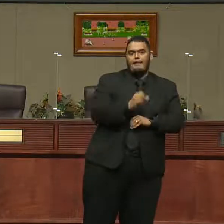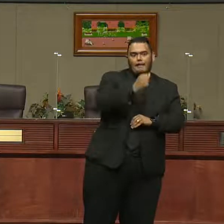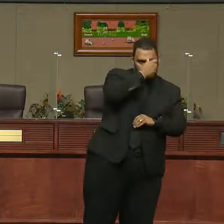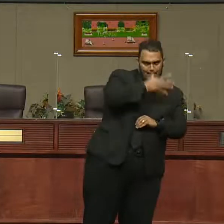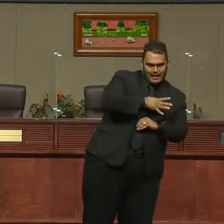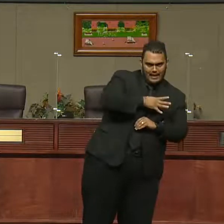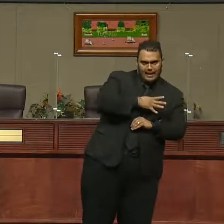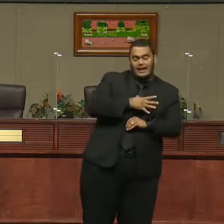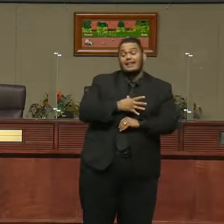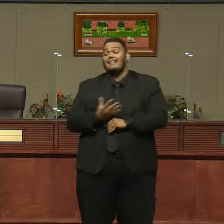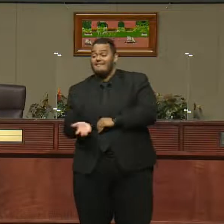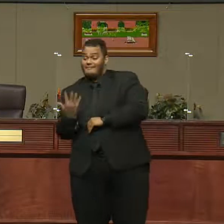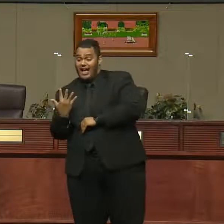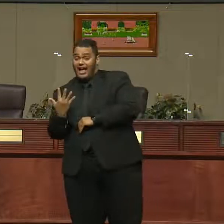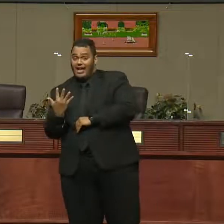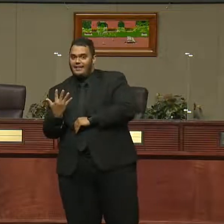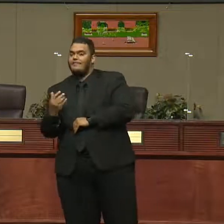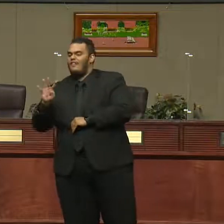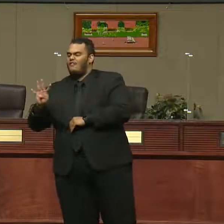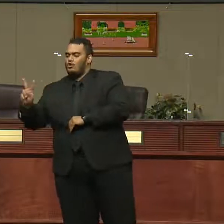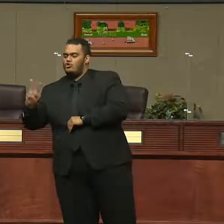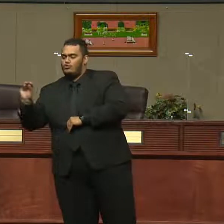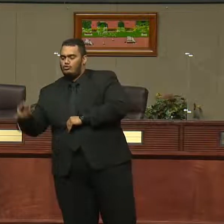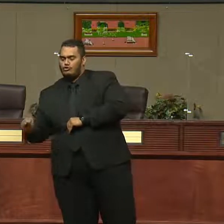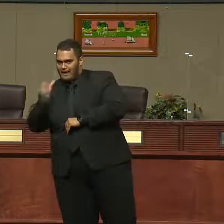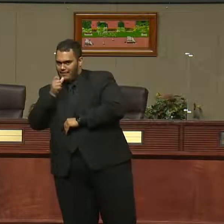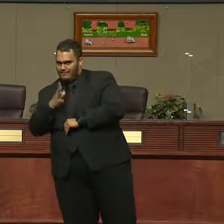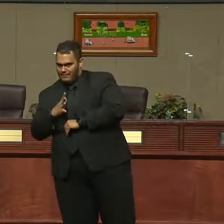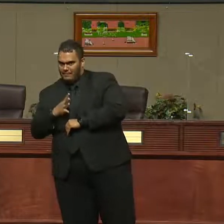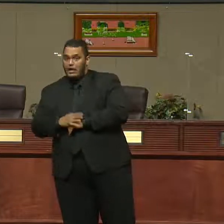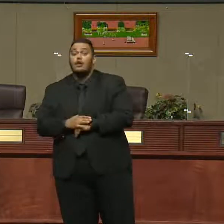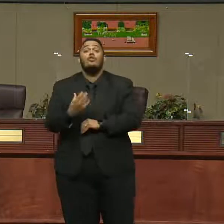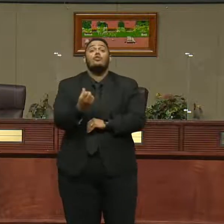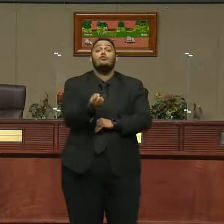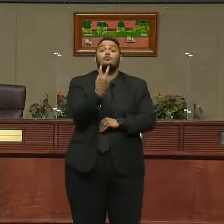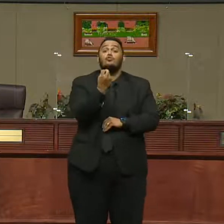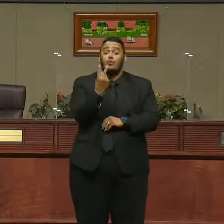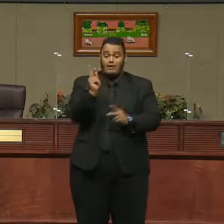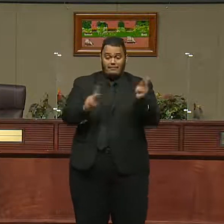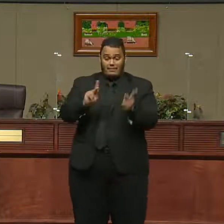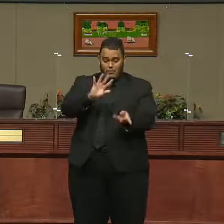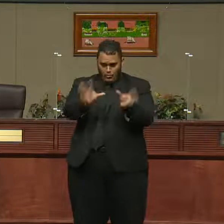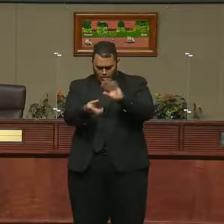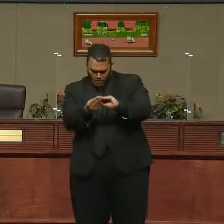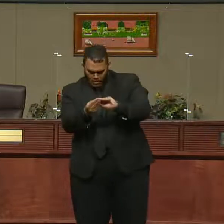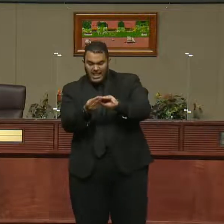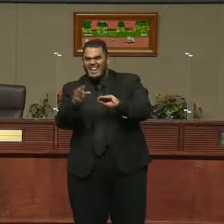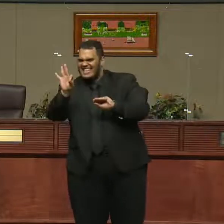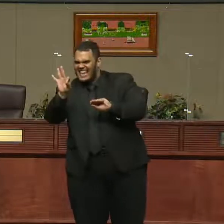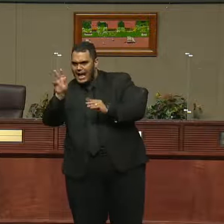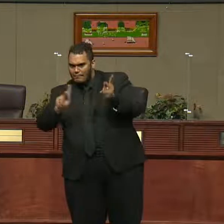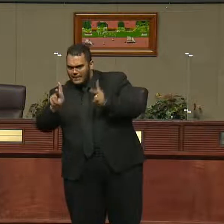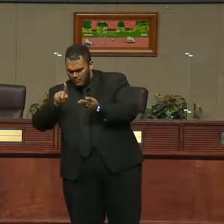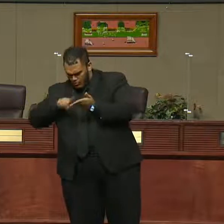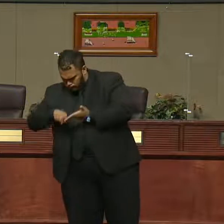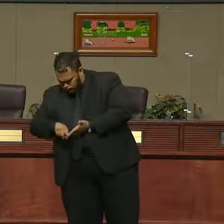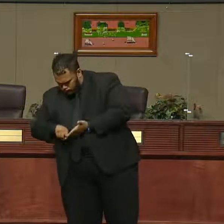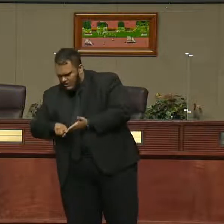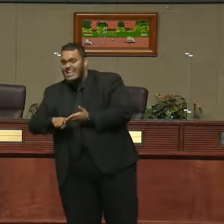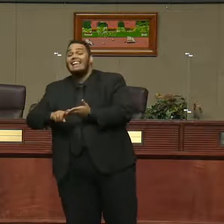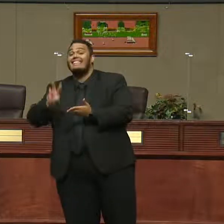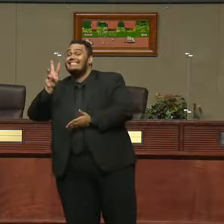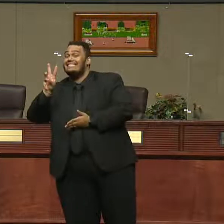or 42%, are females. Of the 12 cases, 9 were investigated and 6 interviewed. Of the interviewed, 1